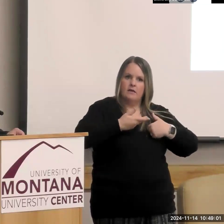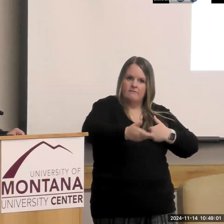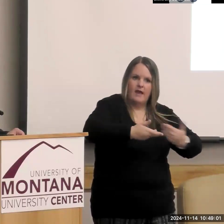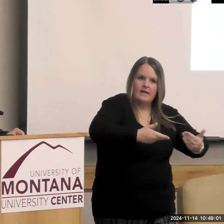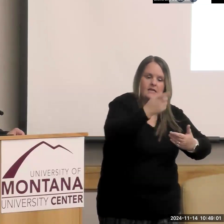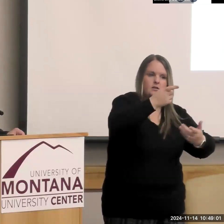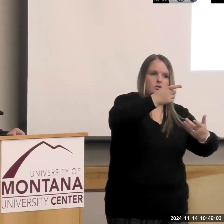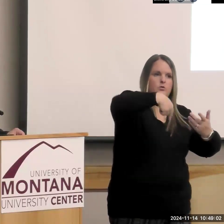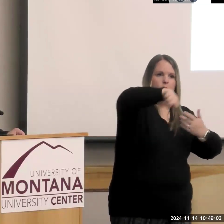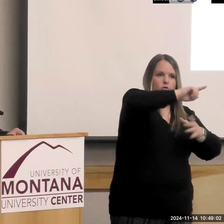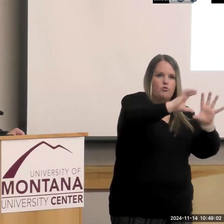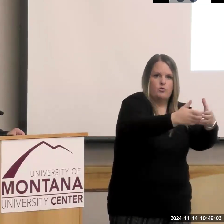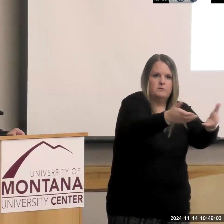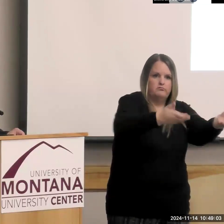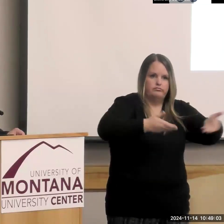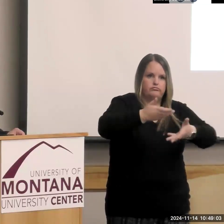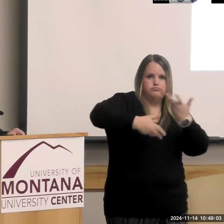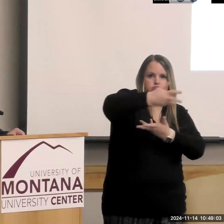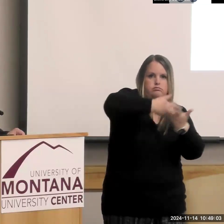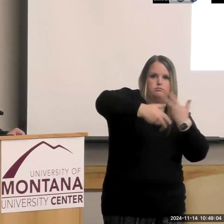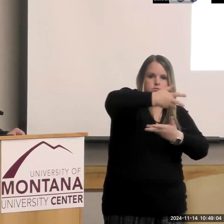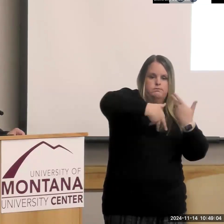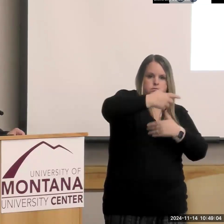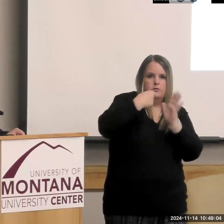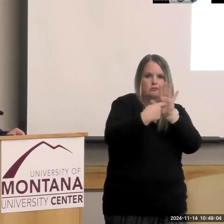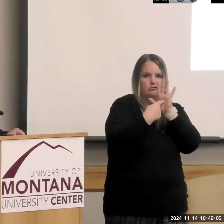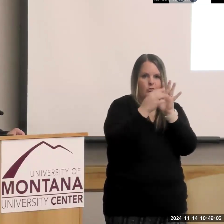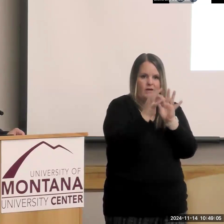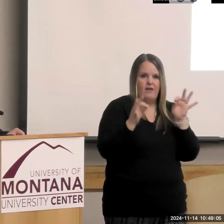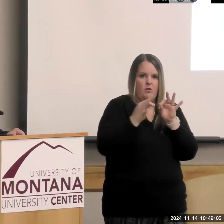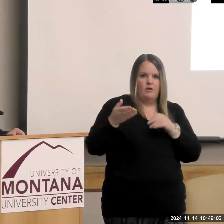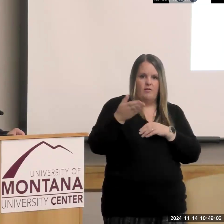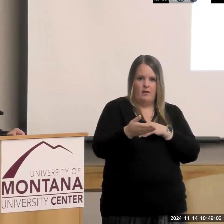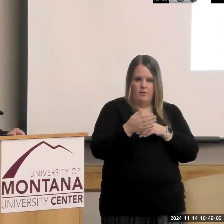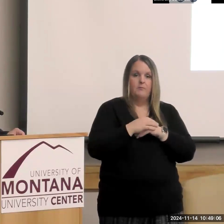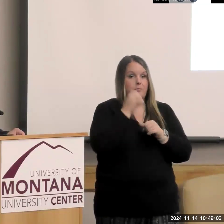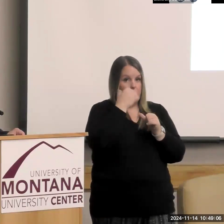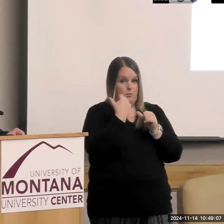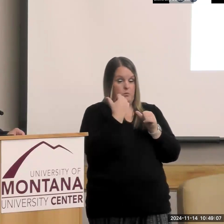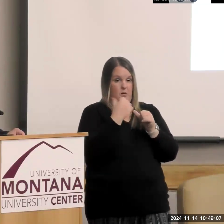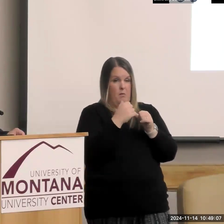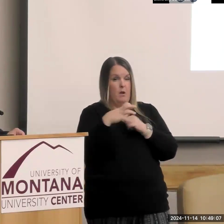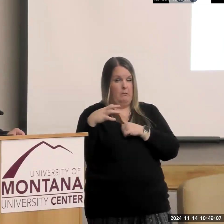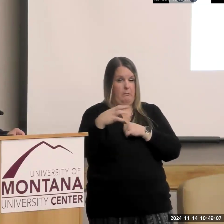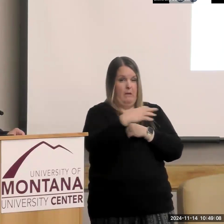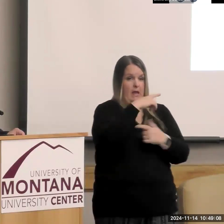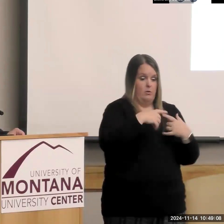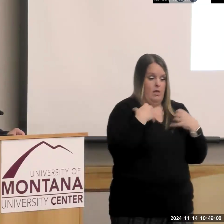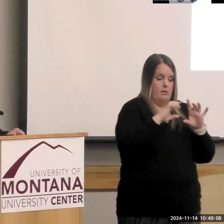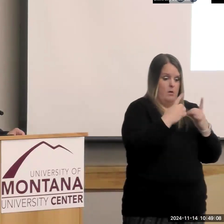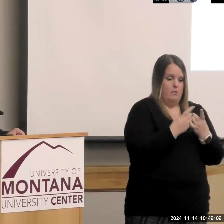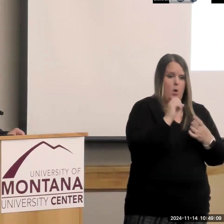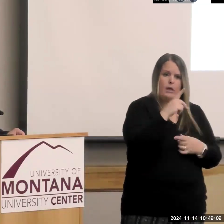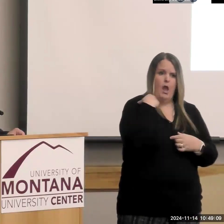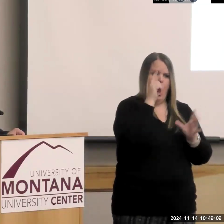inviting yourself to their table and showing value when you're there. And then we come back to the health department and say, well, within our strategic